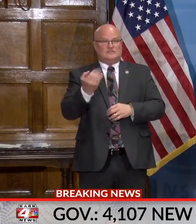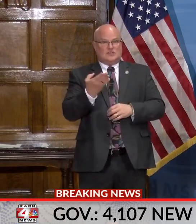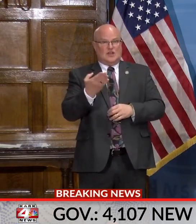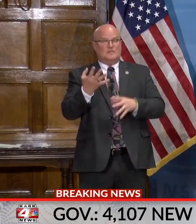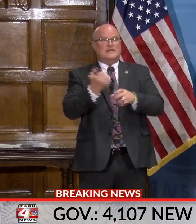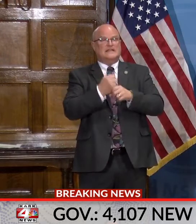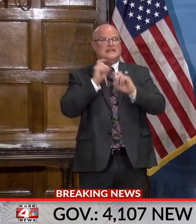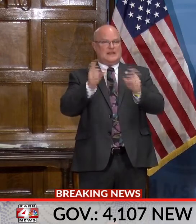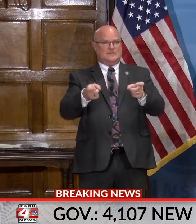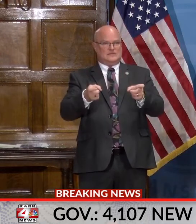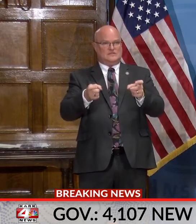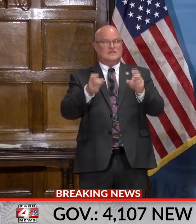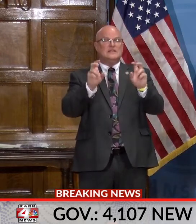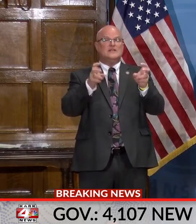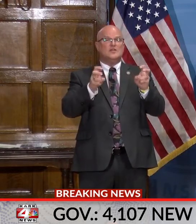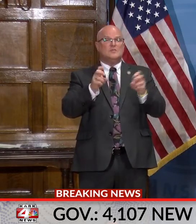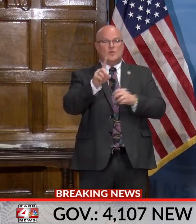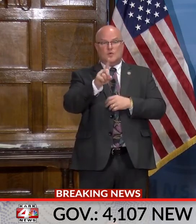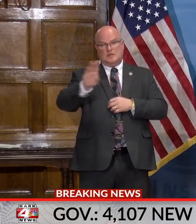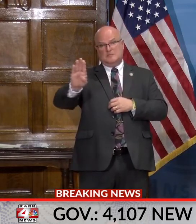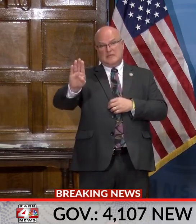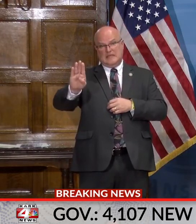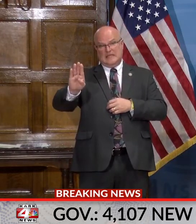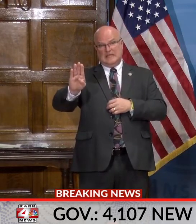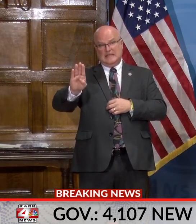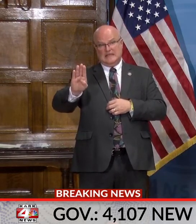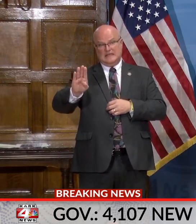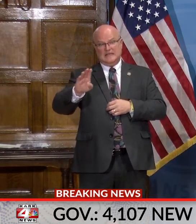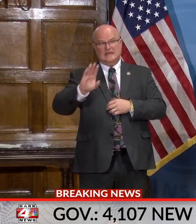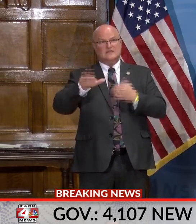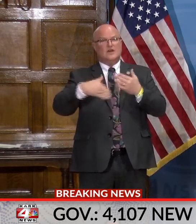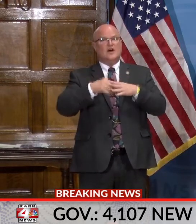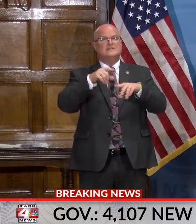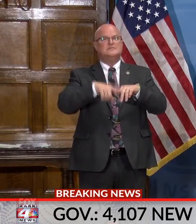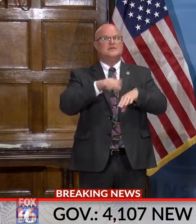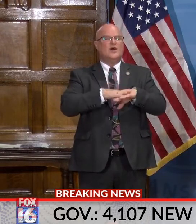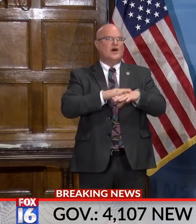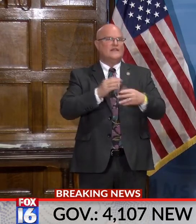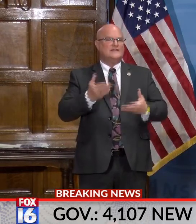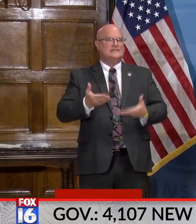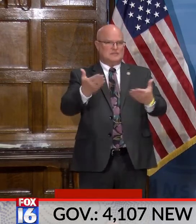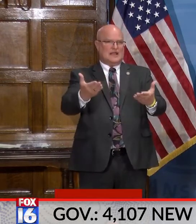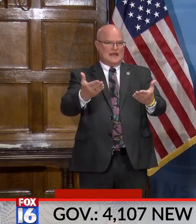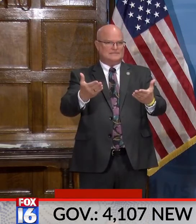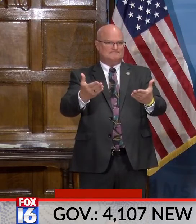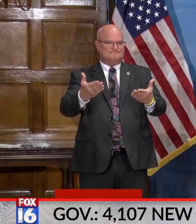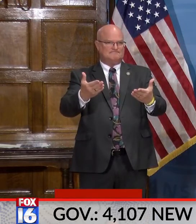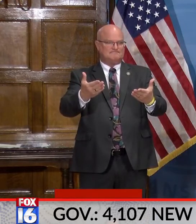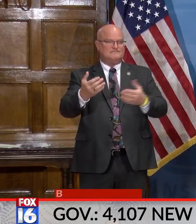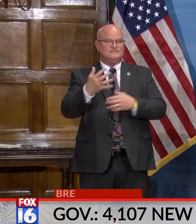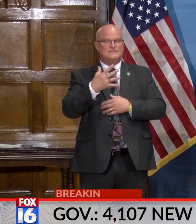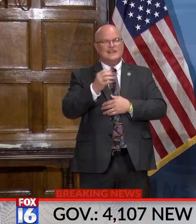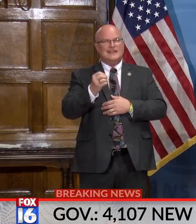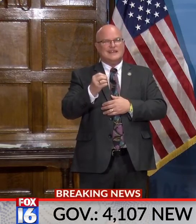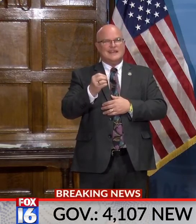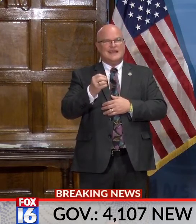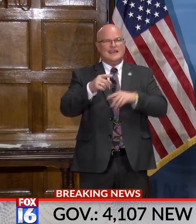administered. In terms of 1B, it's all dependent upon the supply and